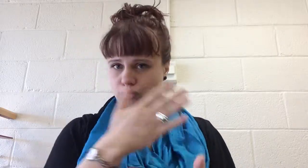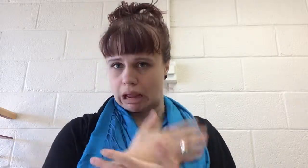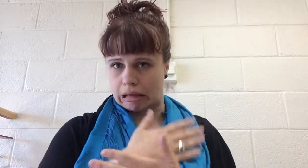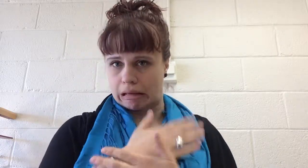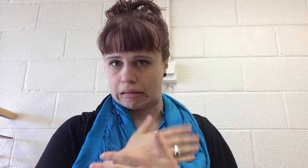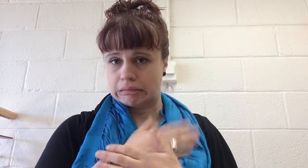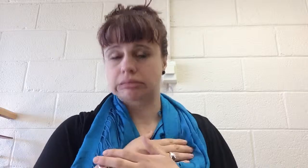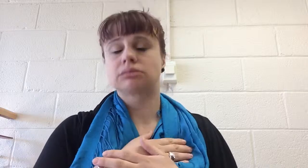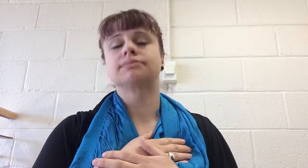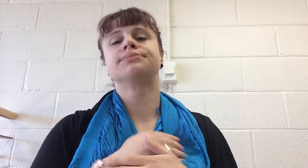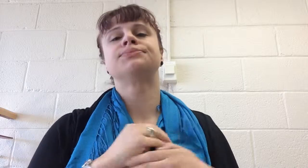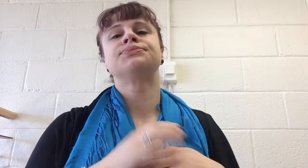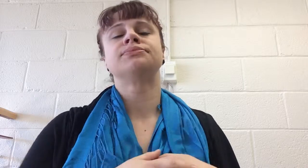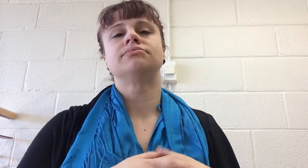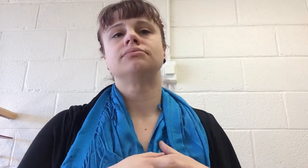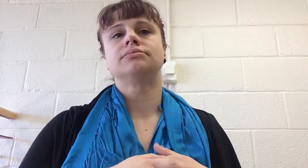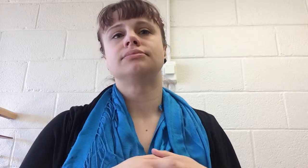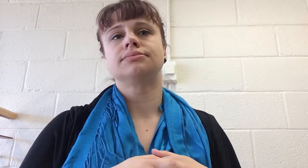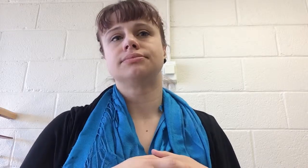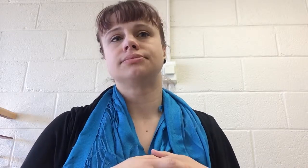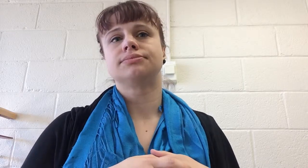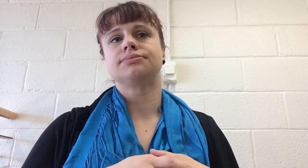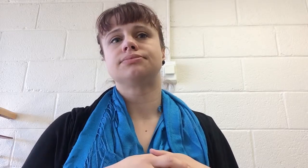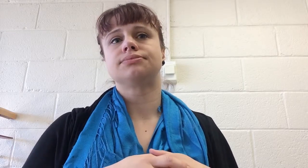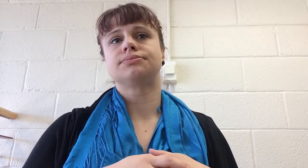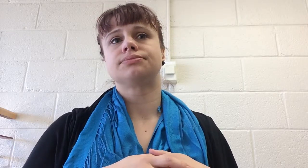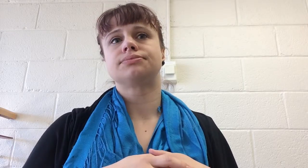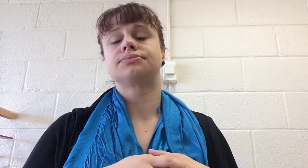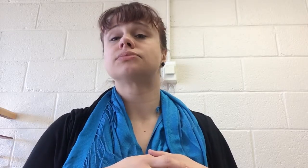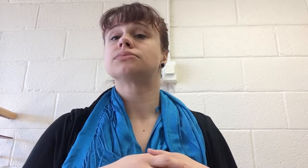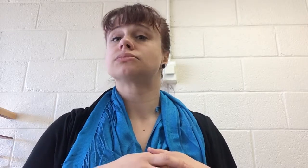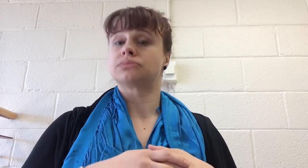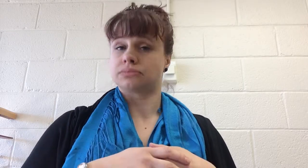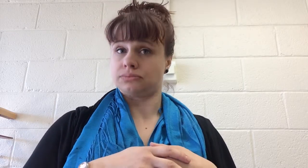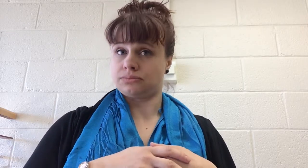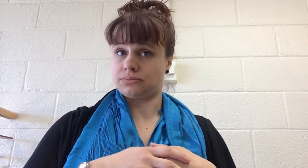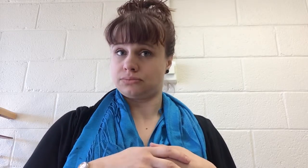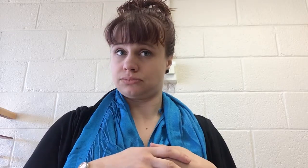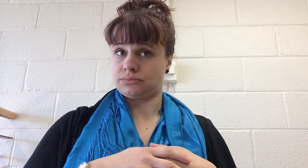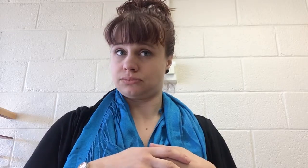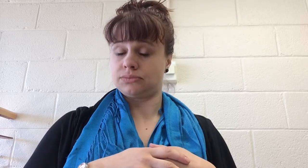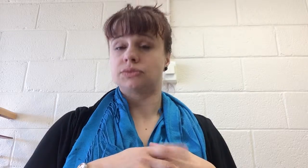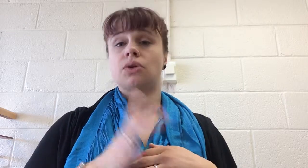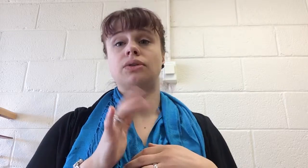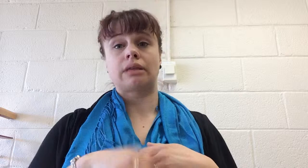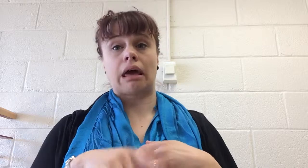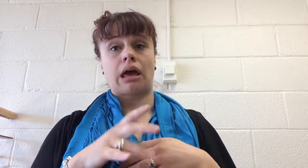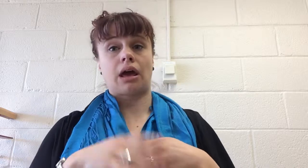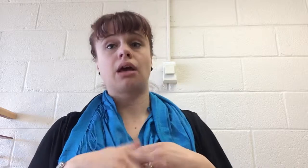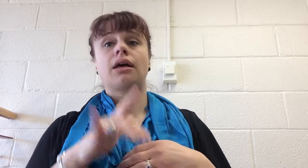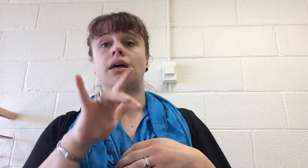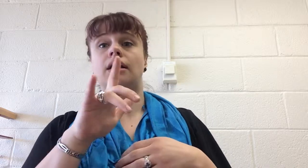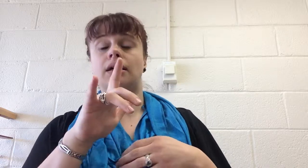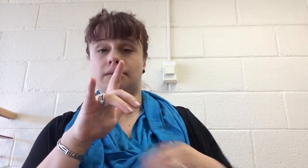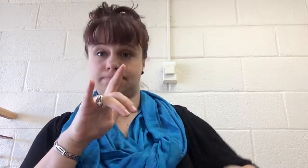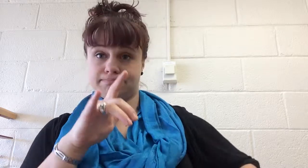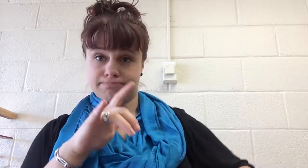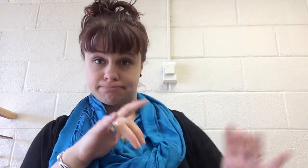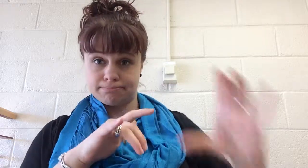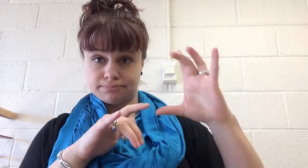be replaced or removed. 6 weeks later, I came into the hospital to have the stent either replaced or removed. I